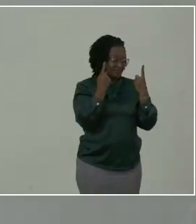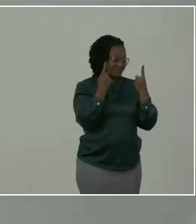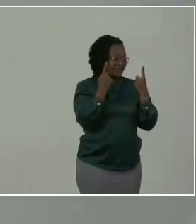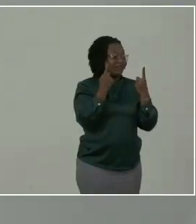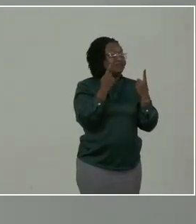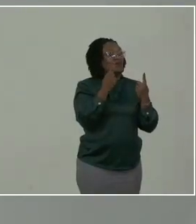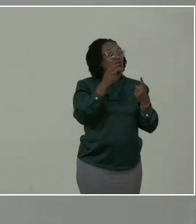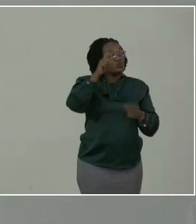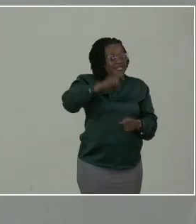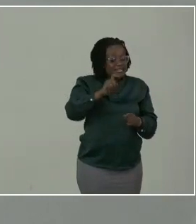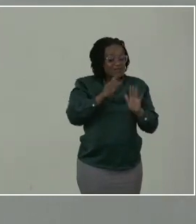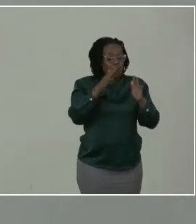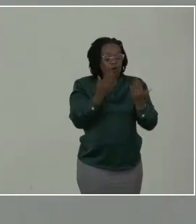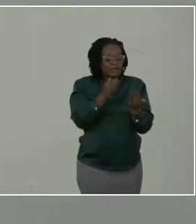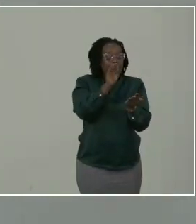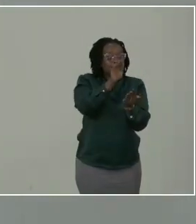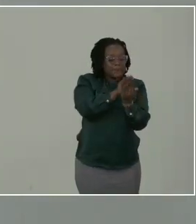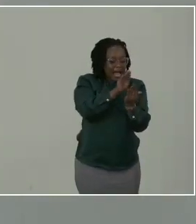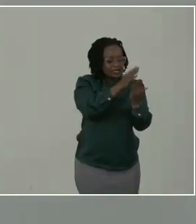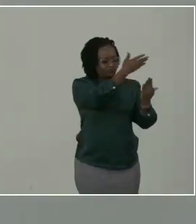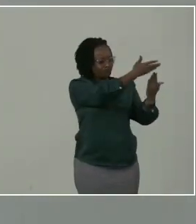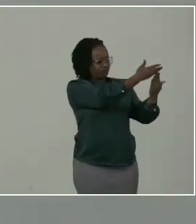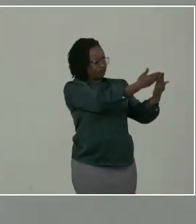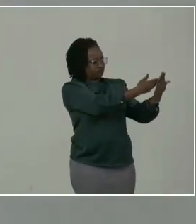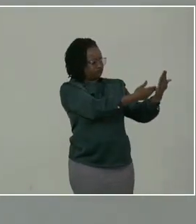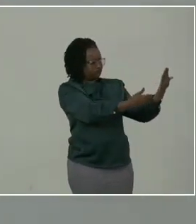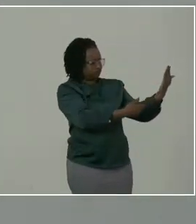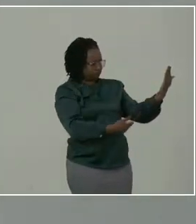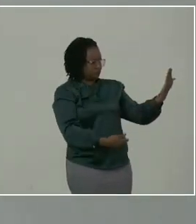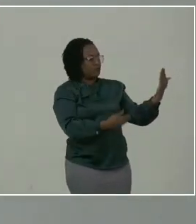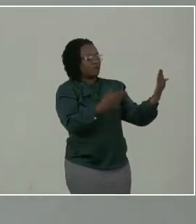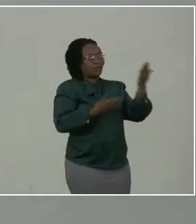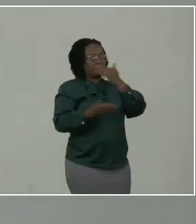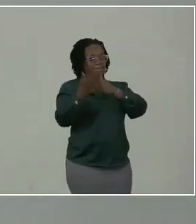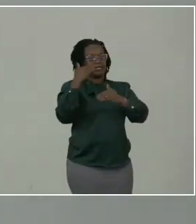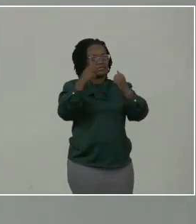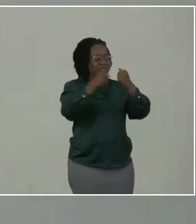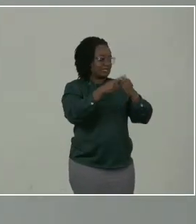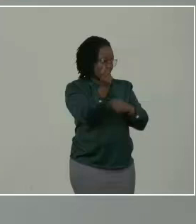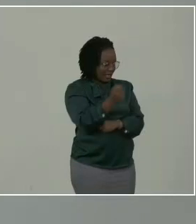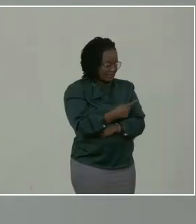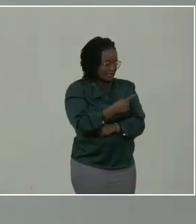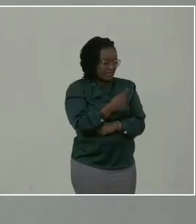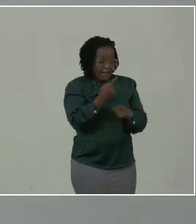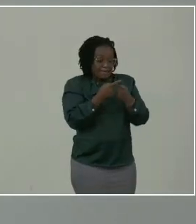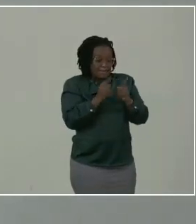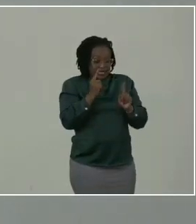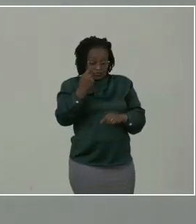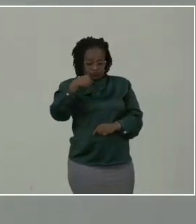your bank statements for the last 6 months. And somebody commented about can be reduced. But for us, it